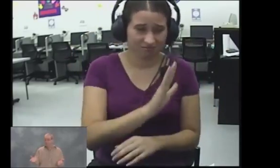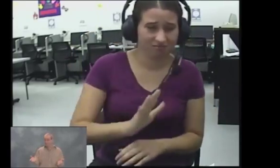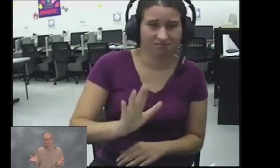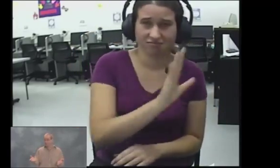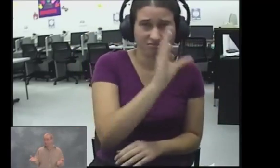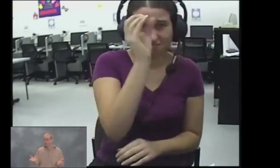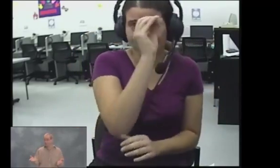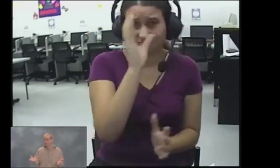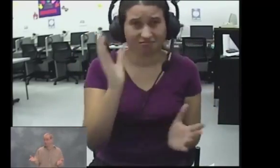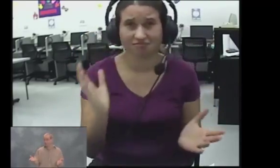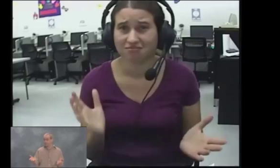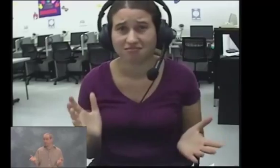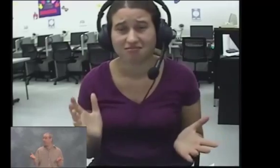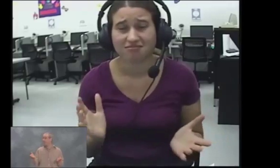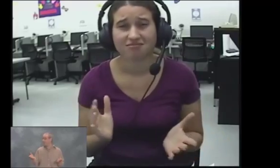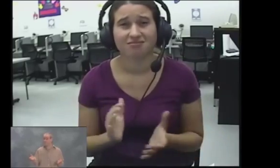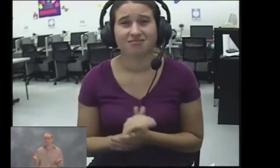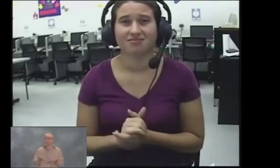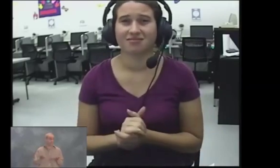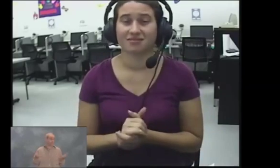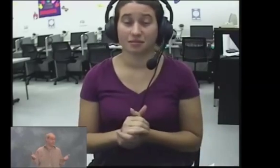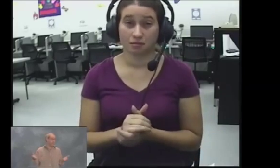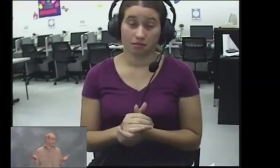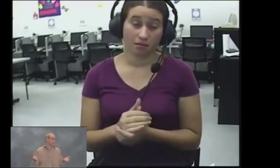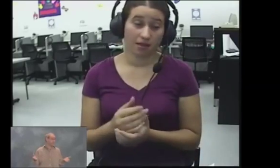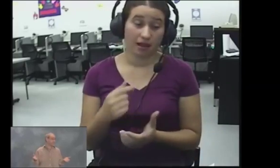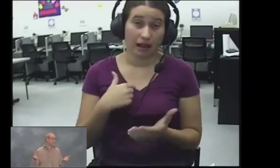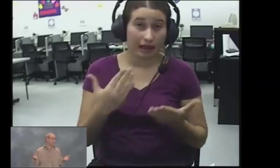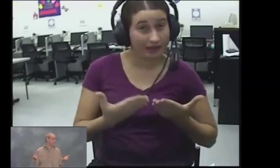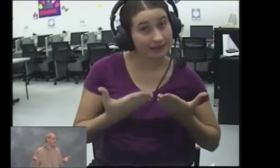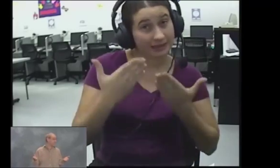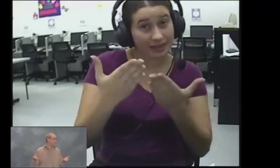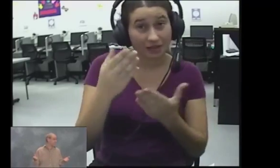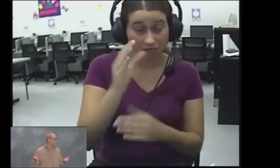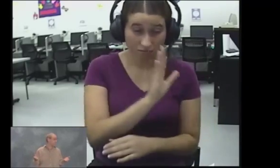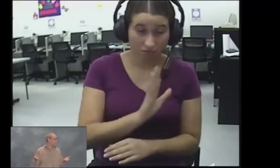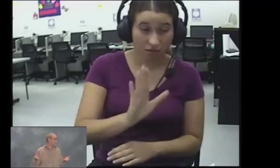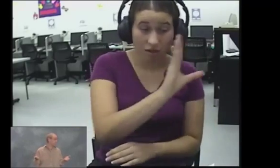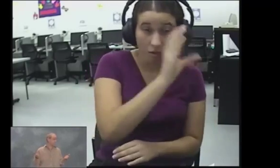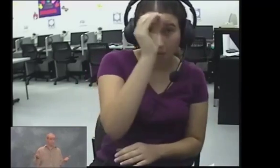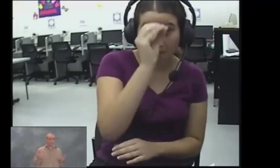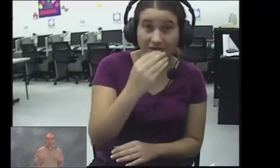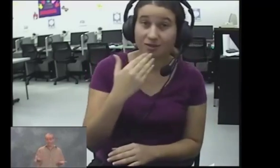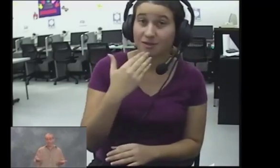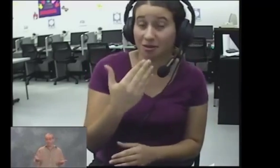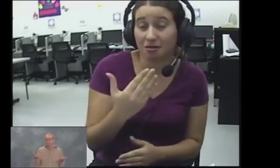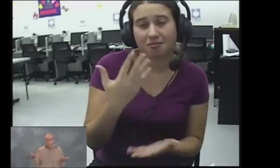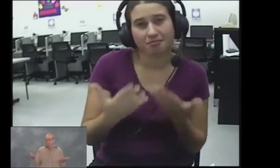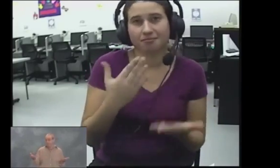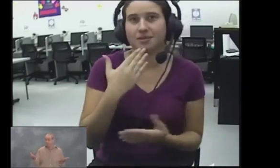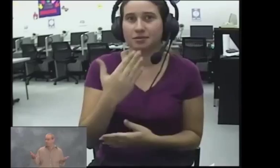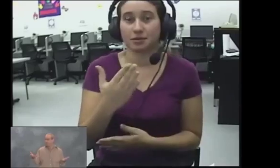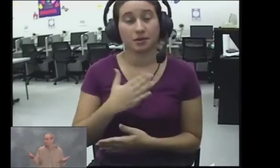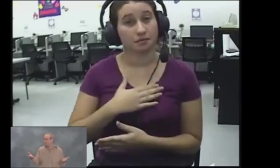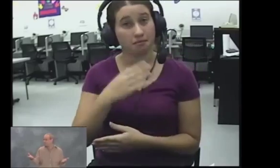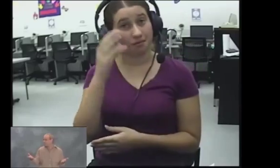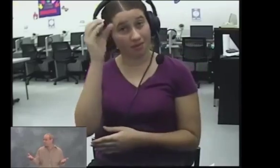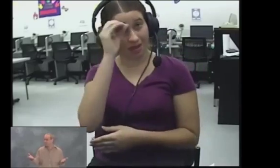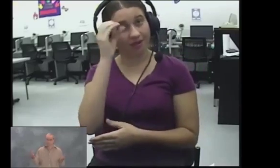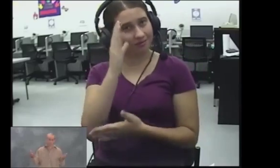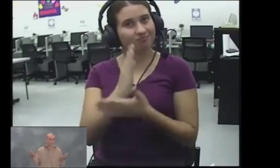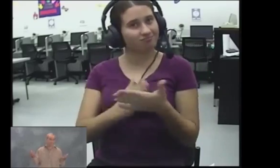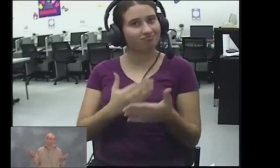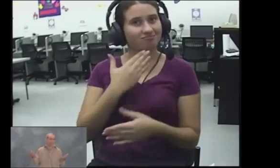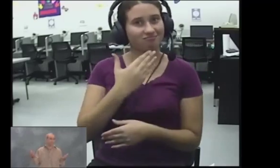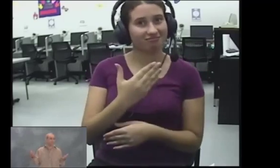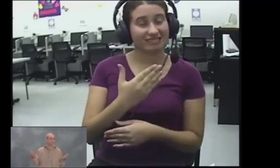and addicts. I'm not suggesting drunks and addicts don't have decent opinions. I expect I have some decent